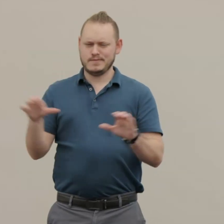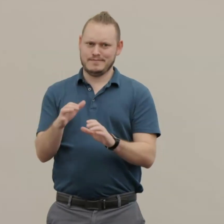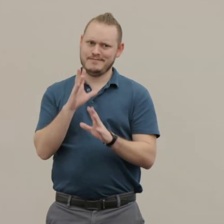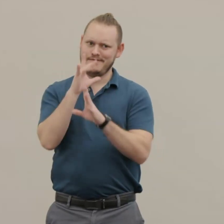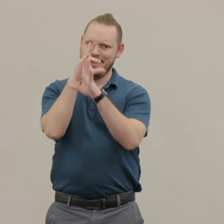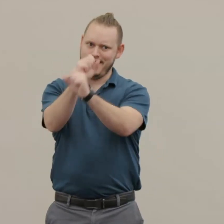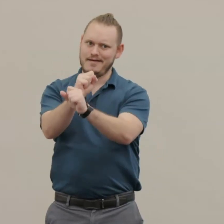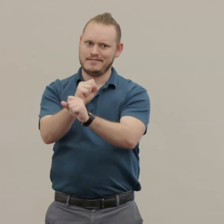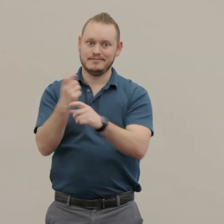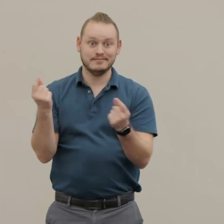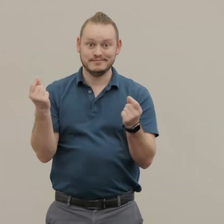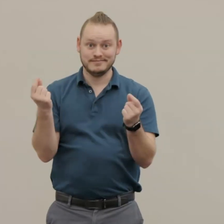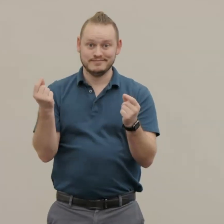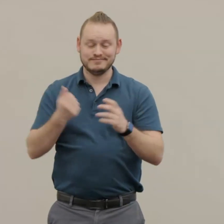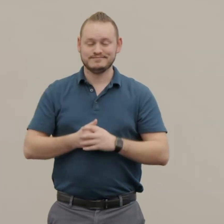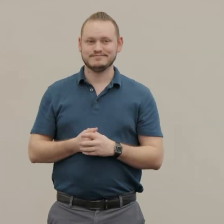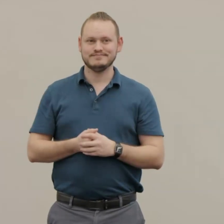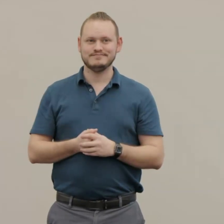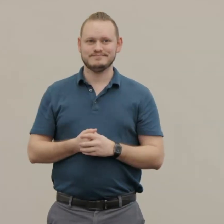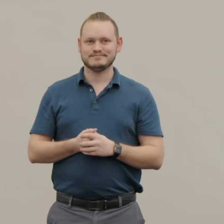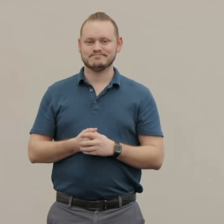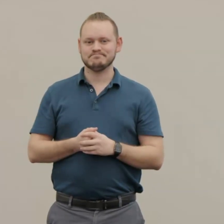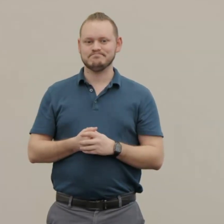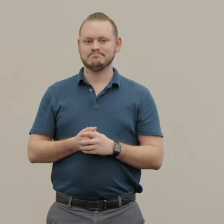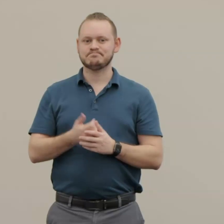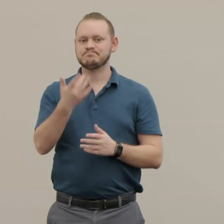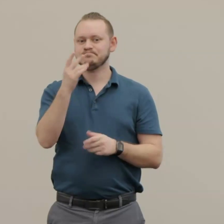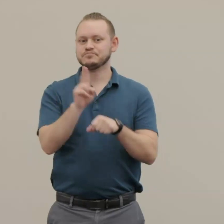fascinating. What did the user prefer?